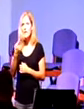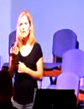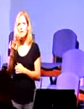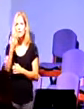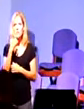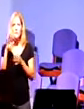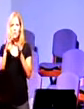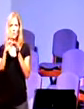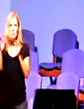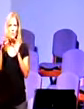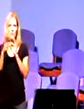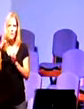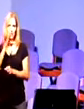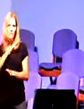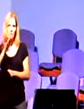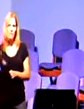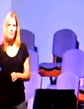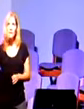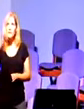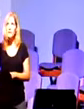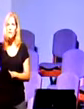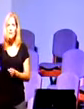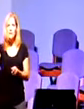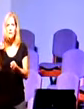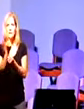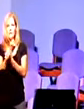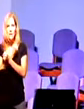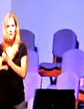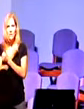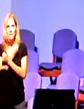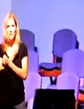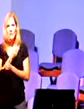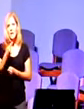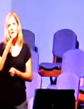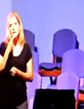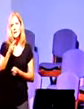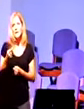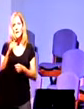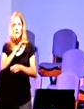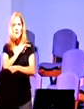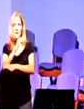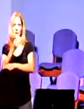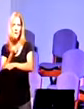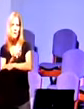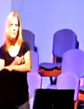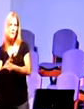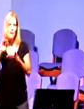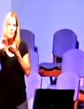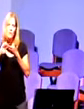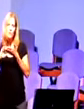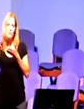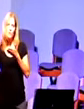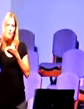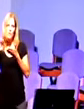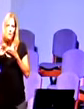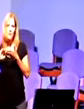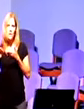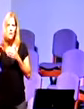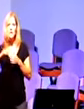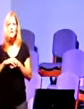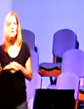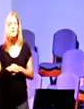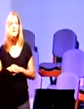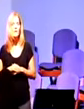Tell the sweet story of Christ and his love. Tell of his power to